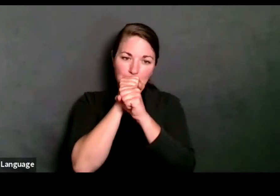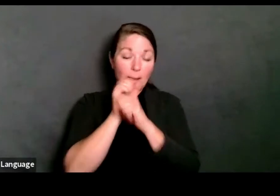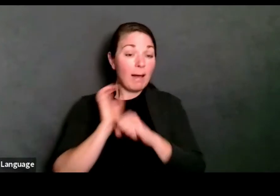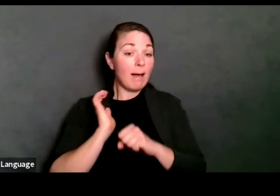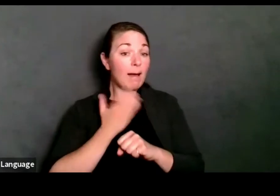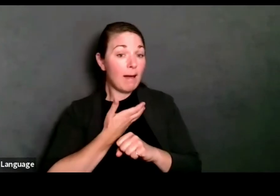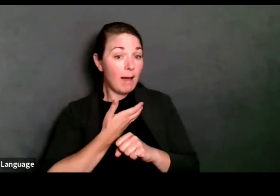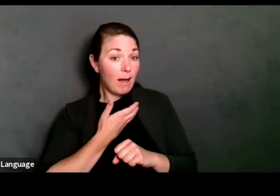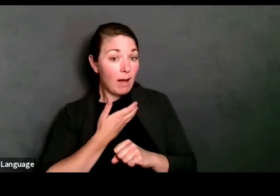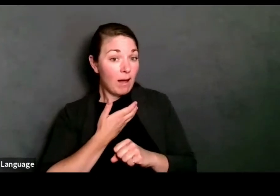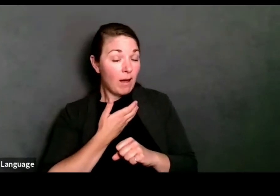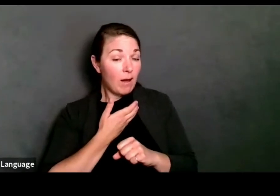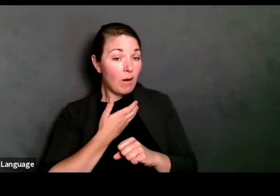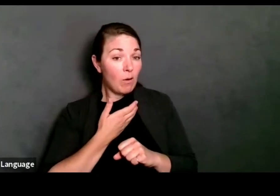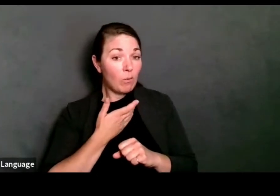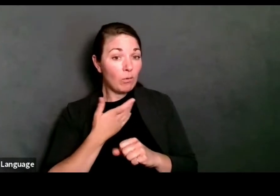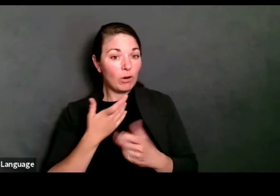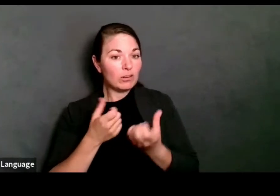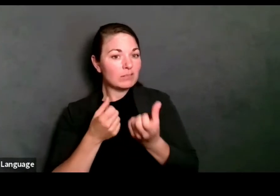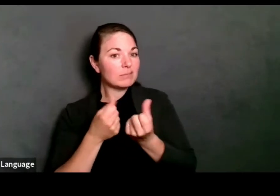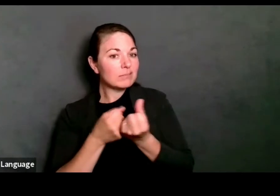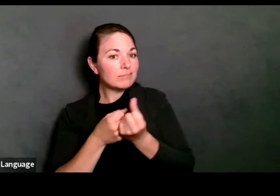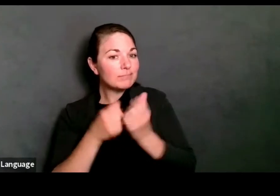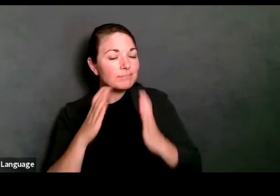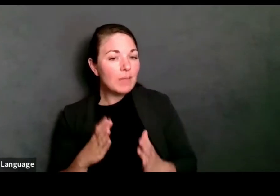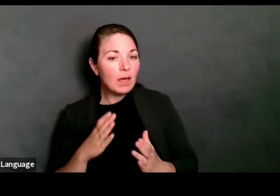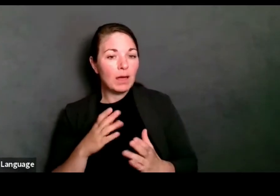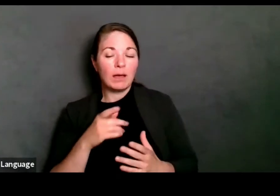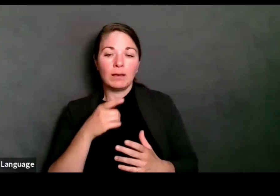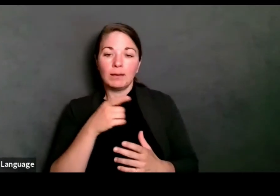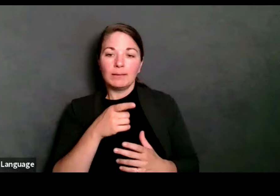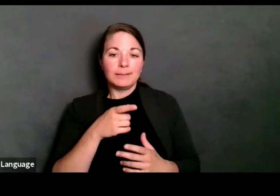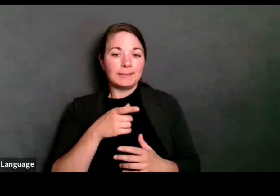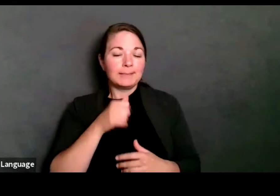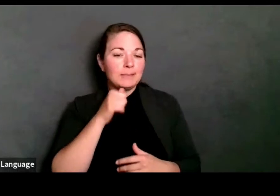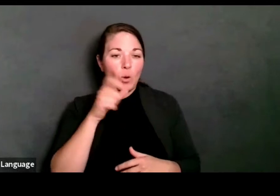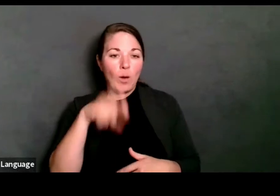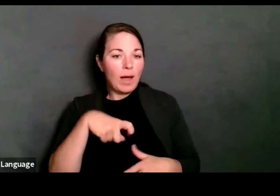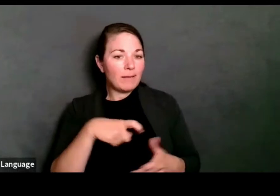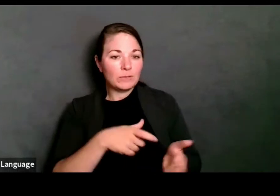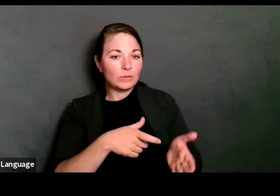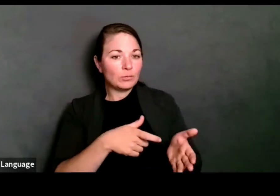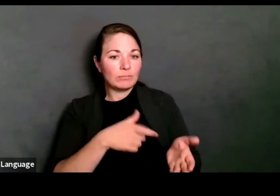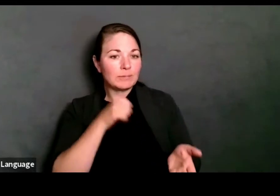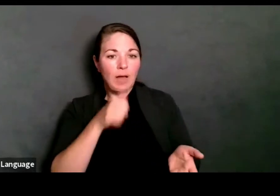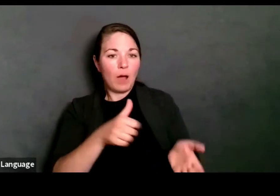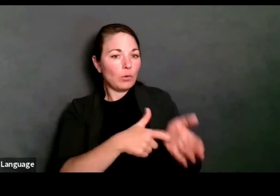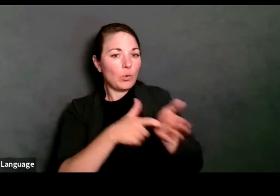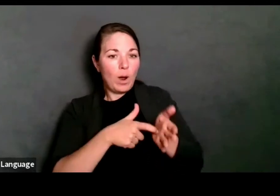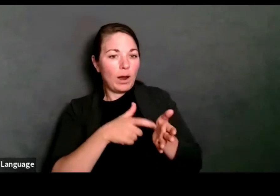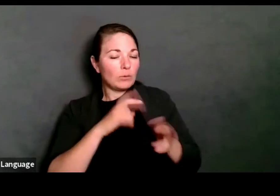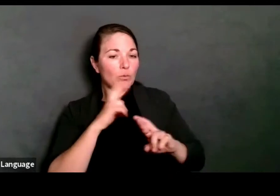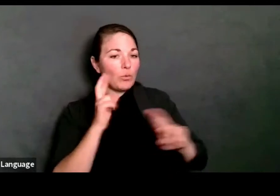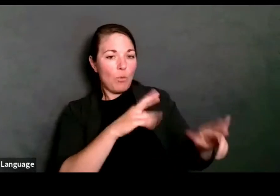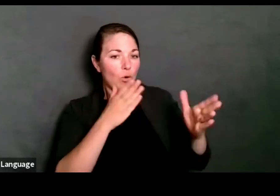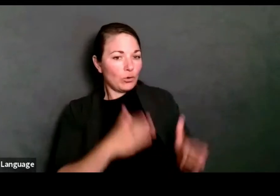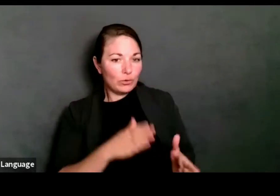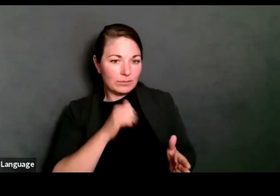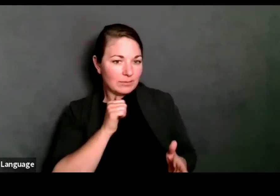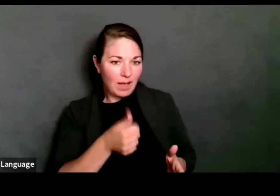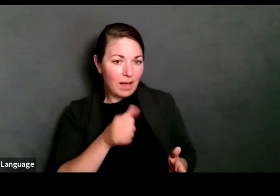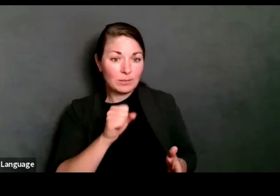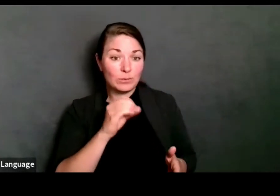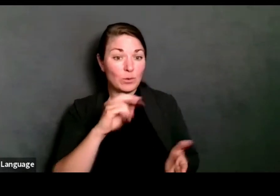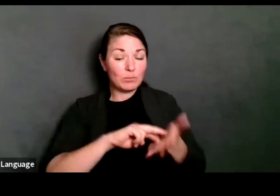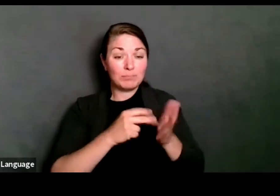so survivors can feel safe to reach out without worrying about the possibility of a mandated report or disclosure of their information to anyone.